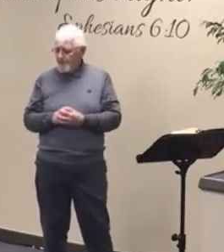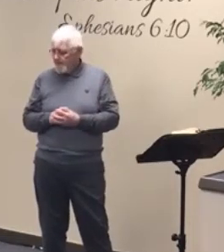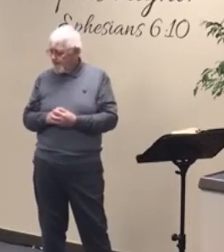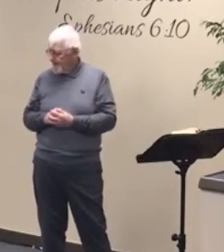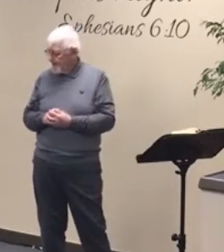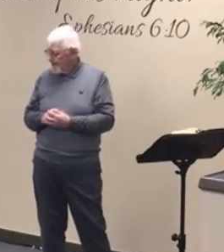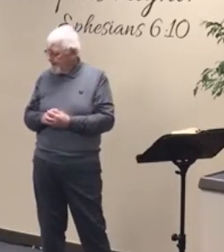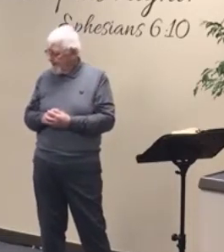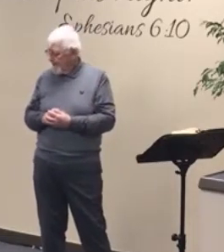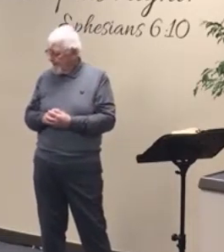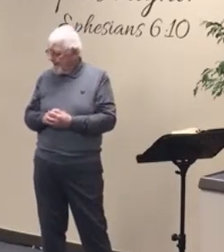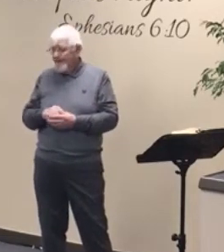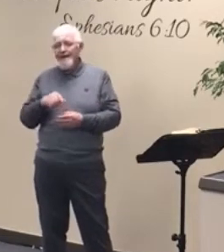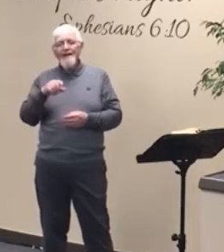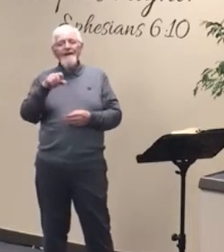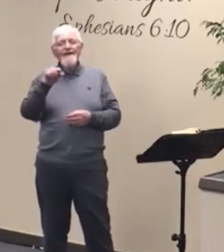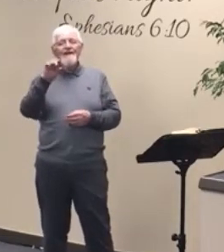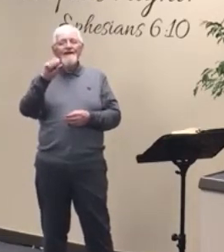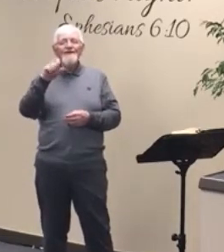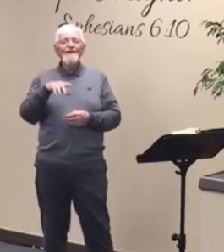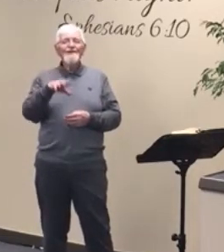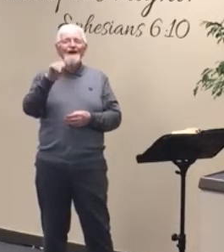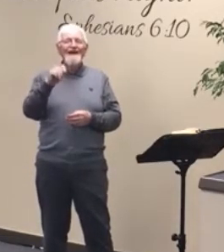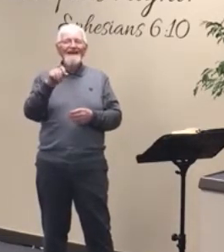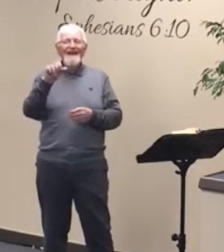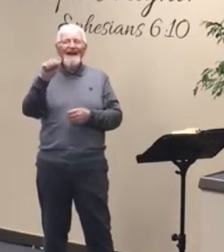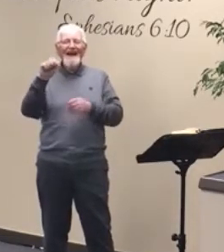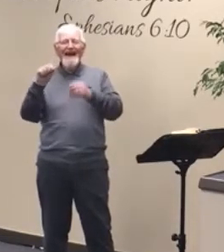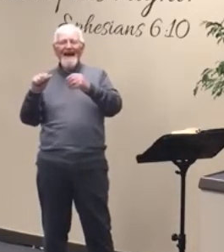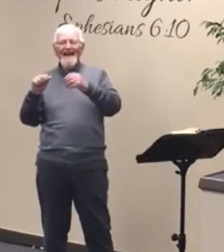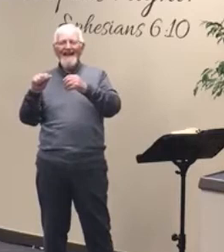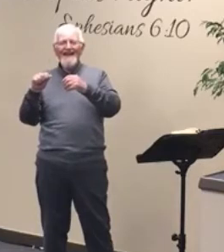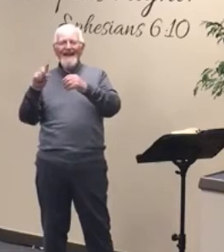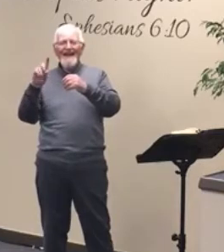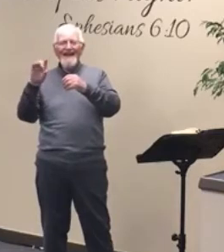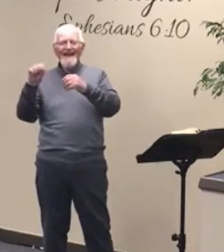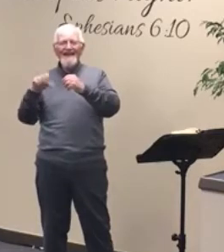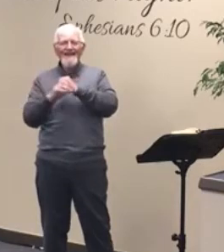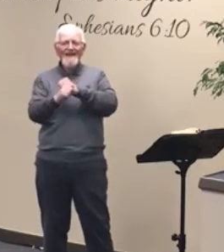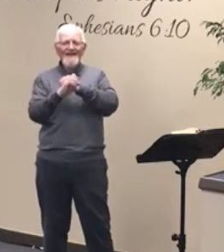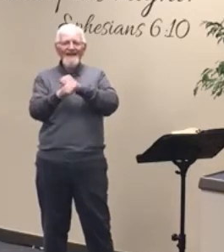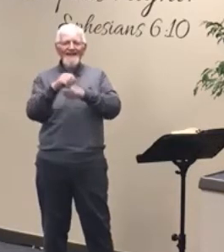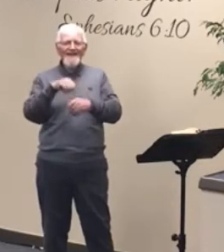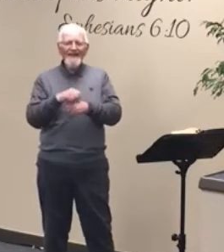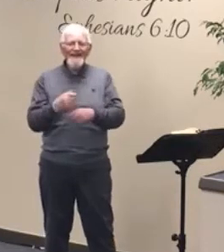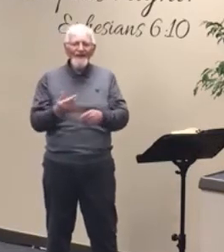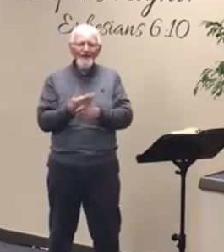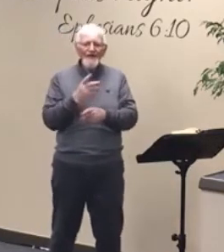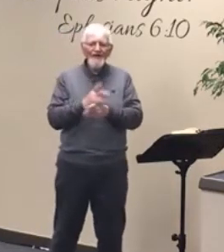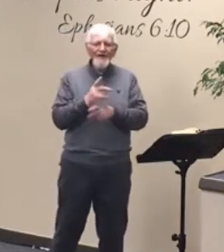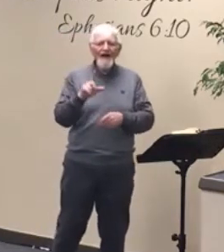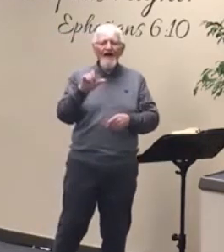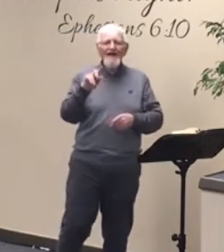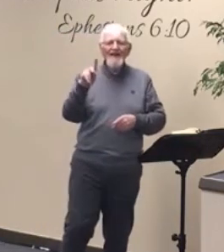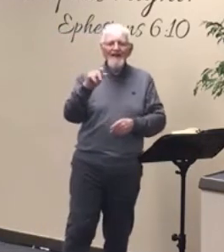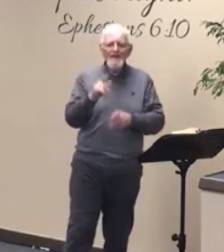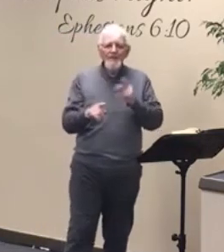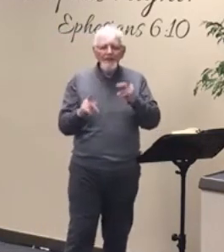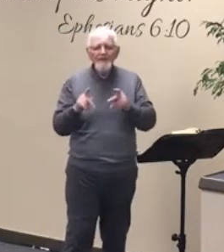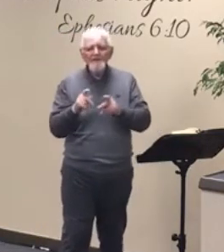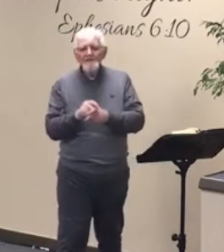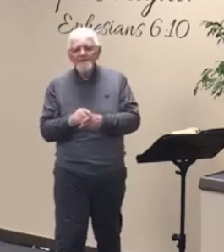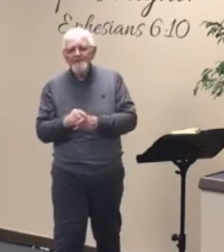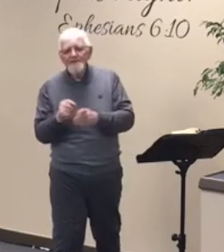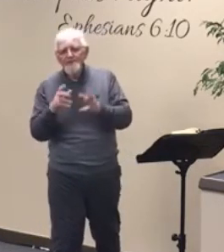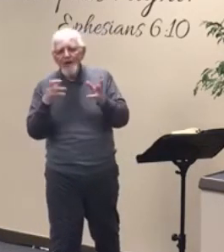Guess who found the ads in the paper? The lucky people found them every time. Not every time, but a high